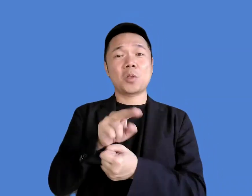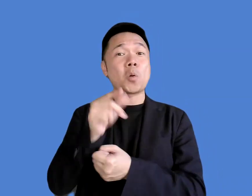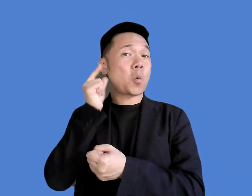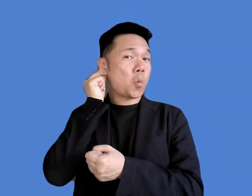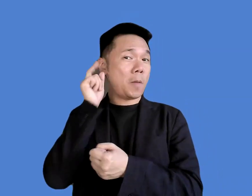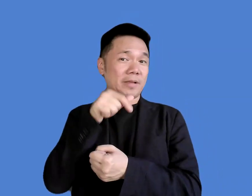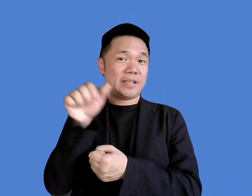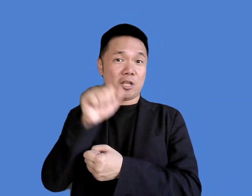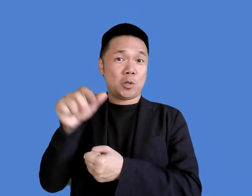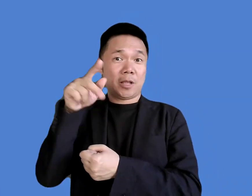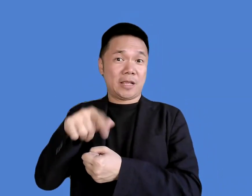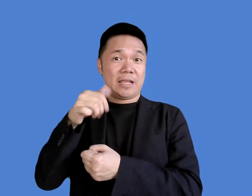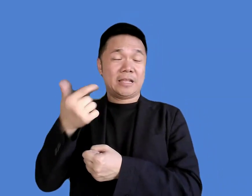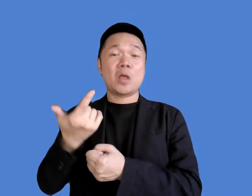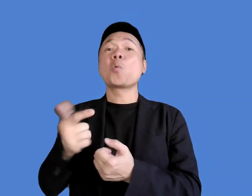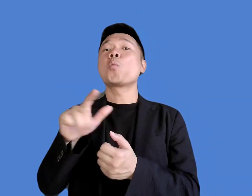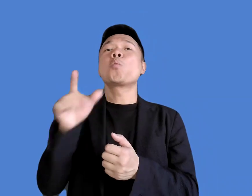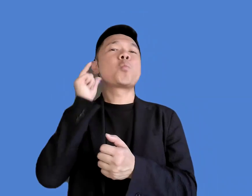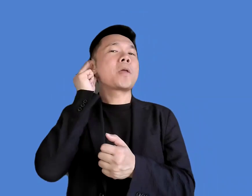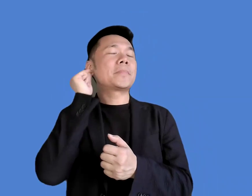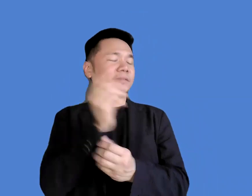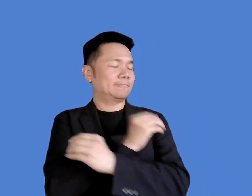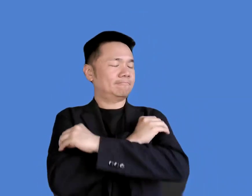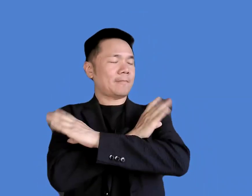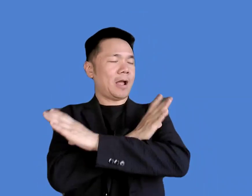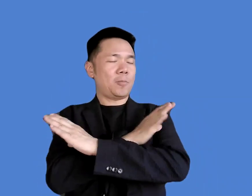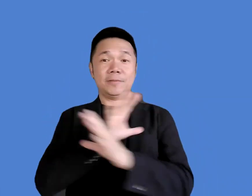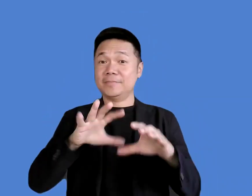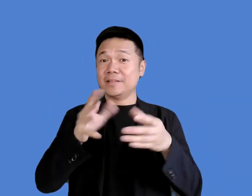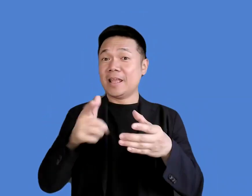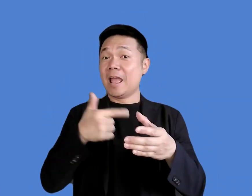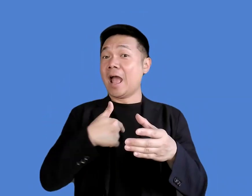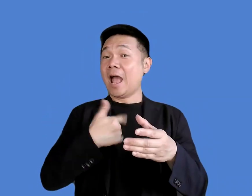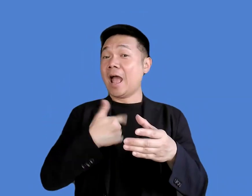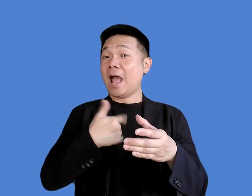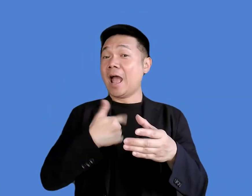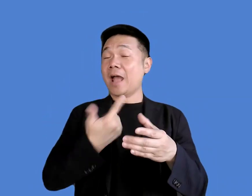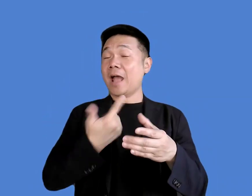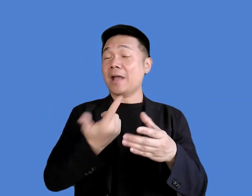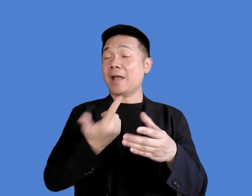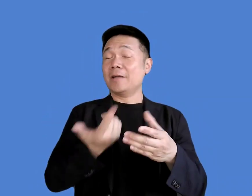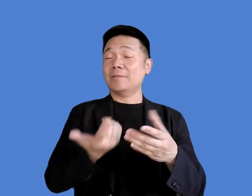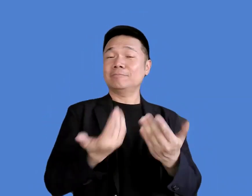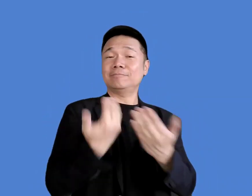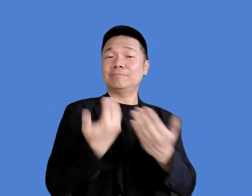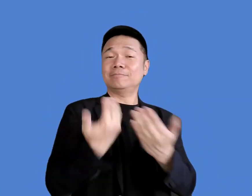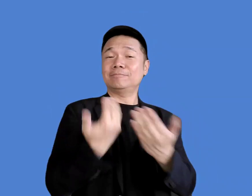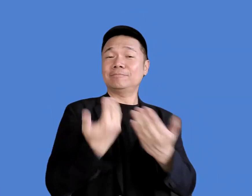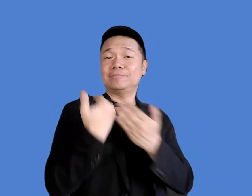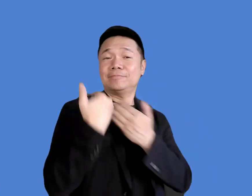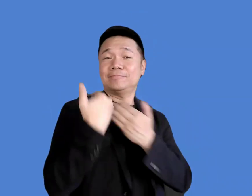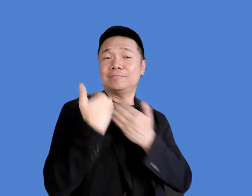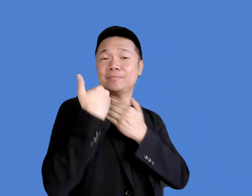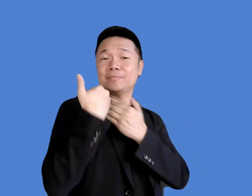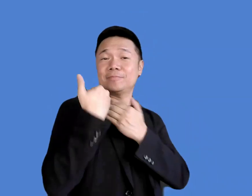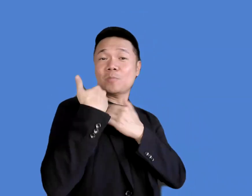Women's Economic Empowerment team. And I'm going to be your MC for today and guide you through this new program that we